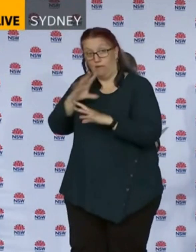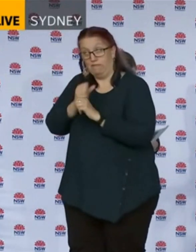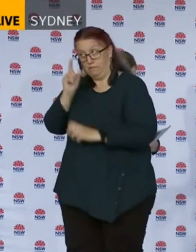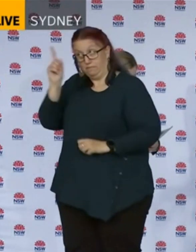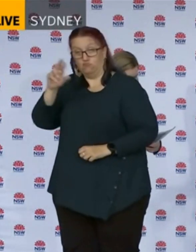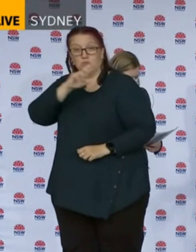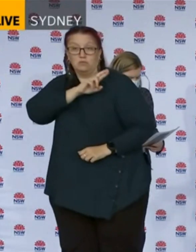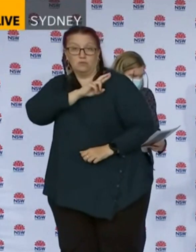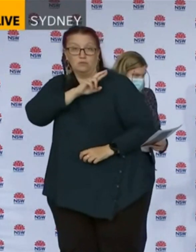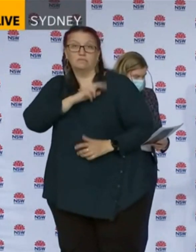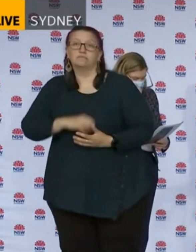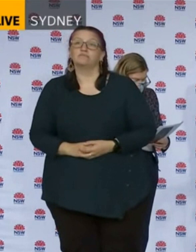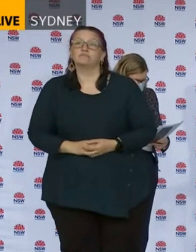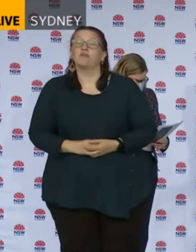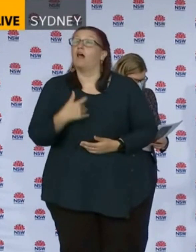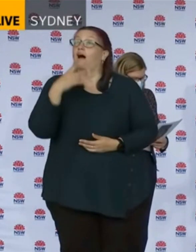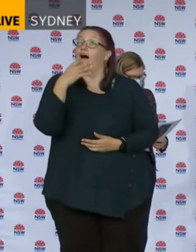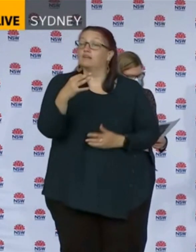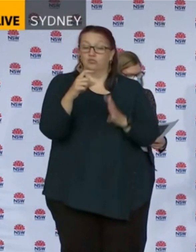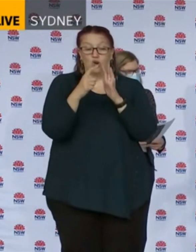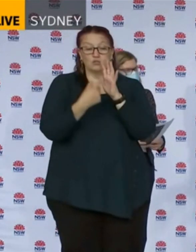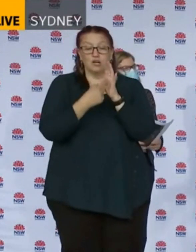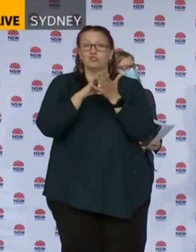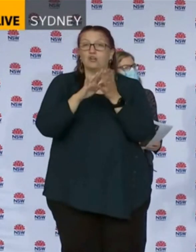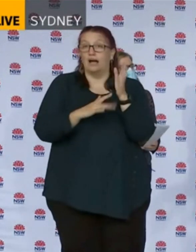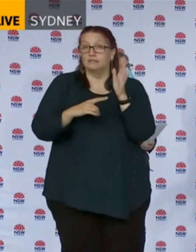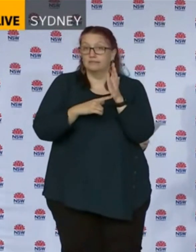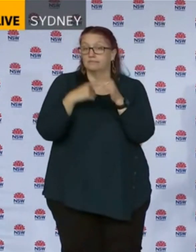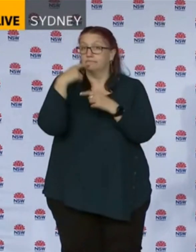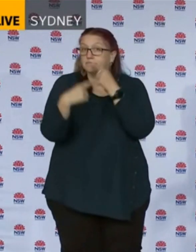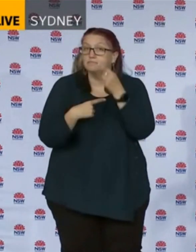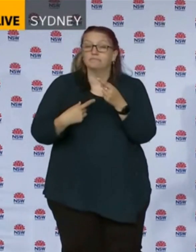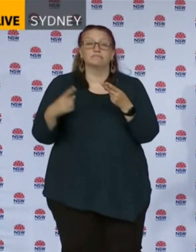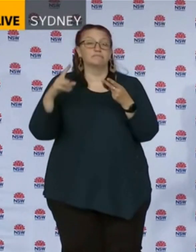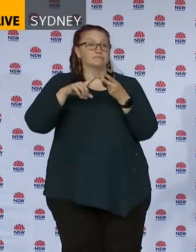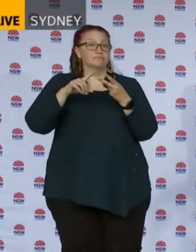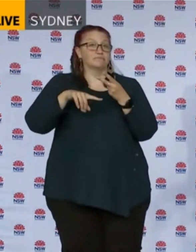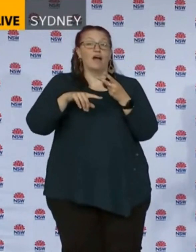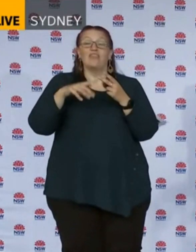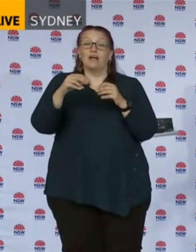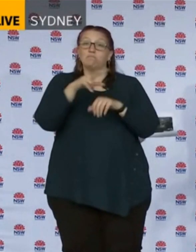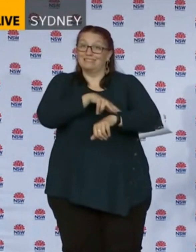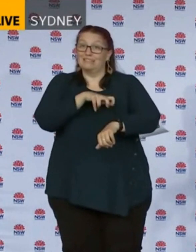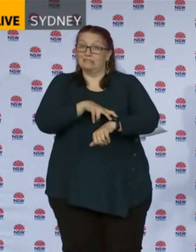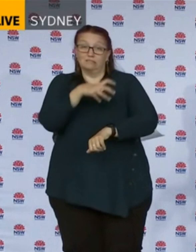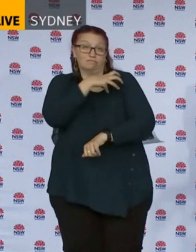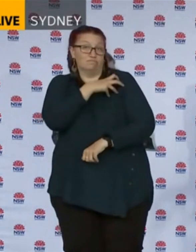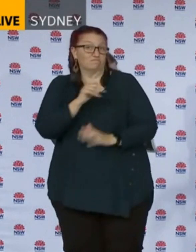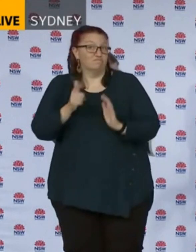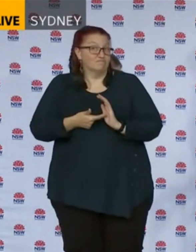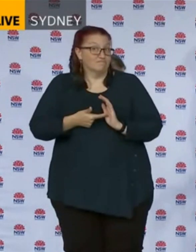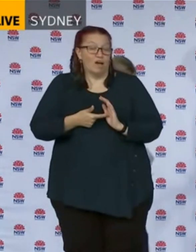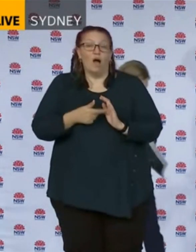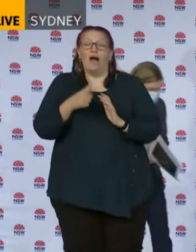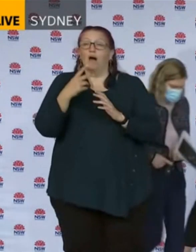to give her update. Then Deputy Commissioner Worboy will be giving us some important information around compliance, and then we'll be taking your questions. Thank